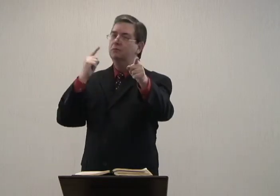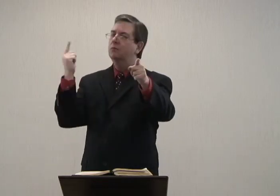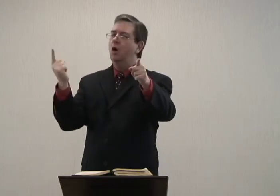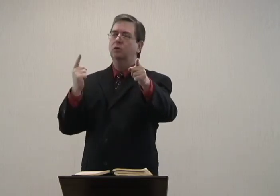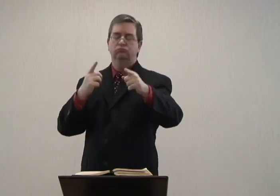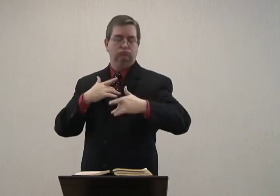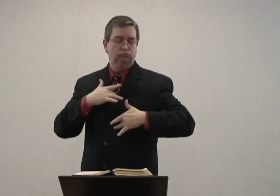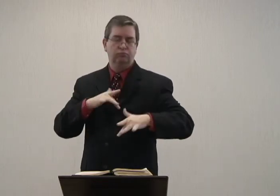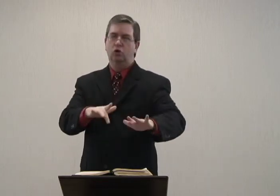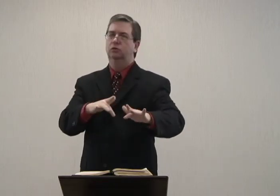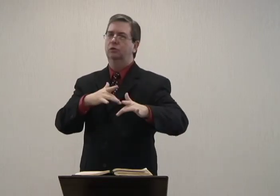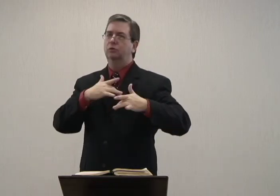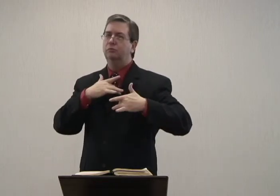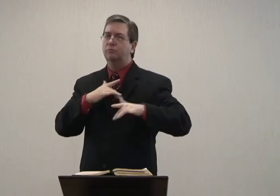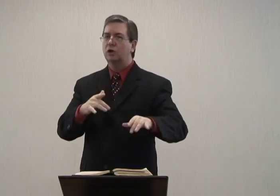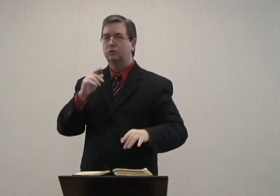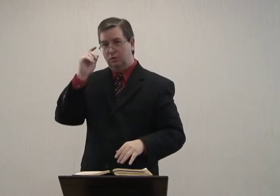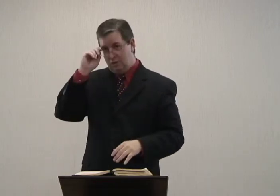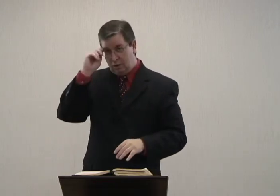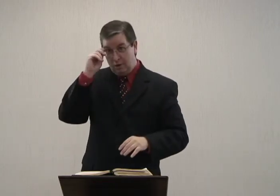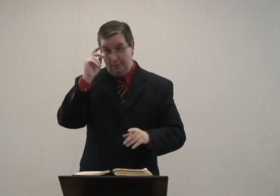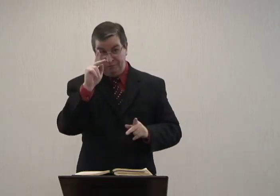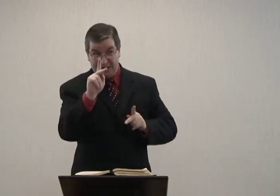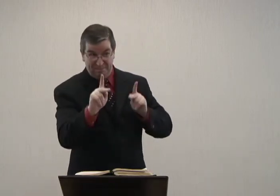Always. Have mercy.